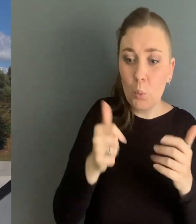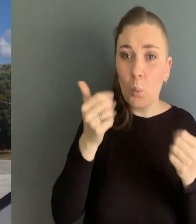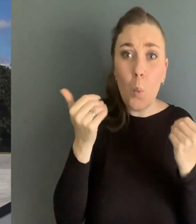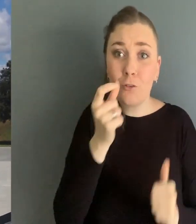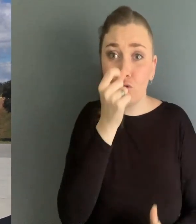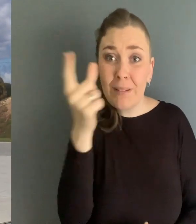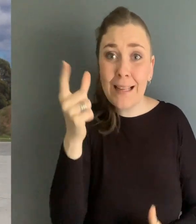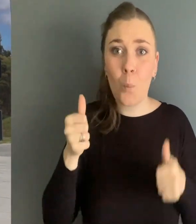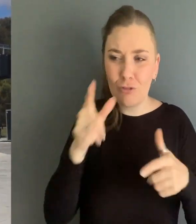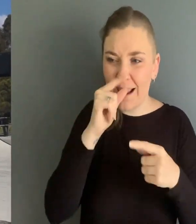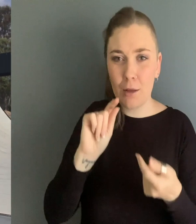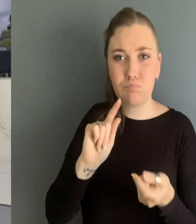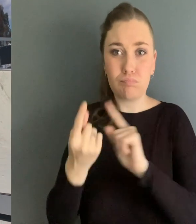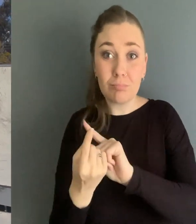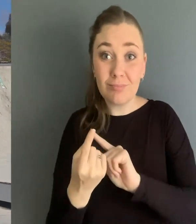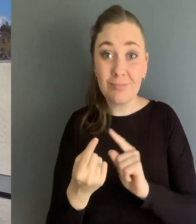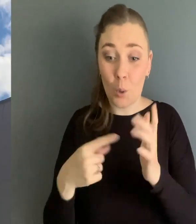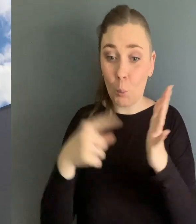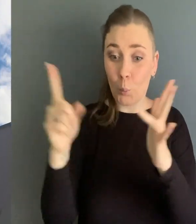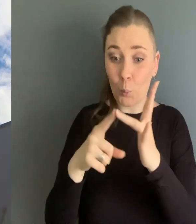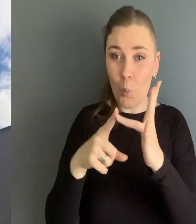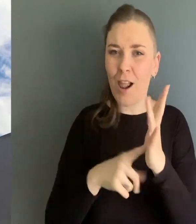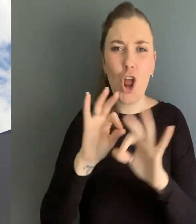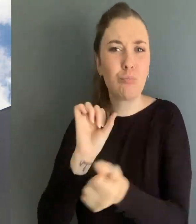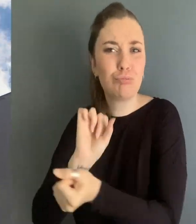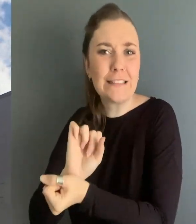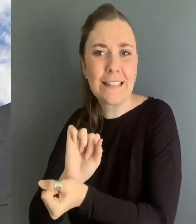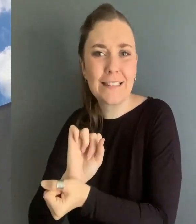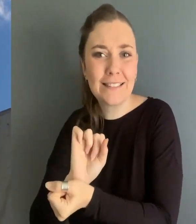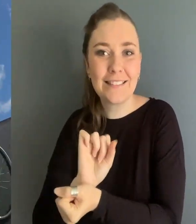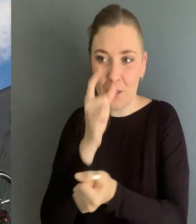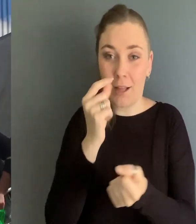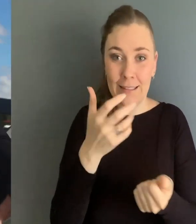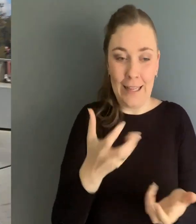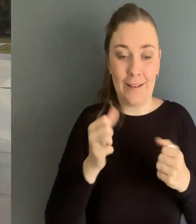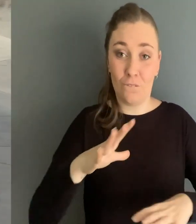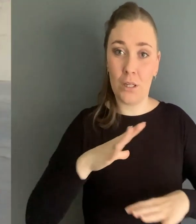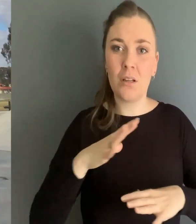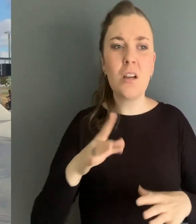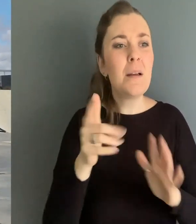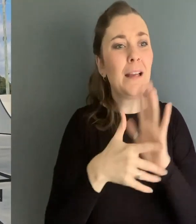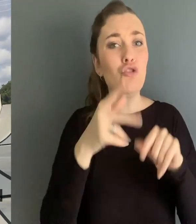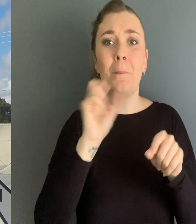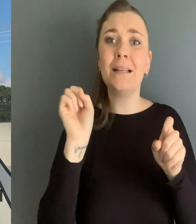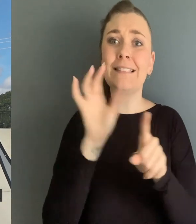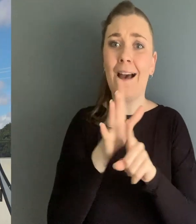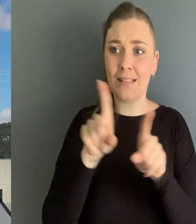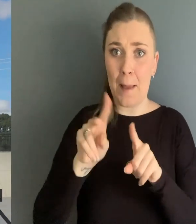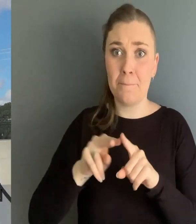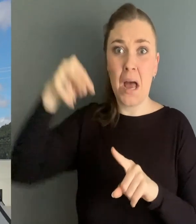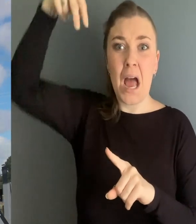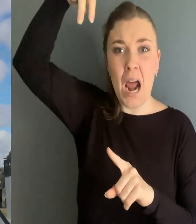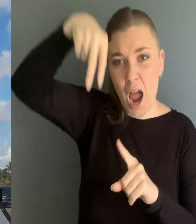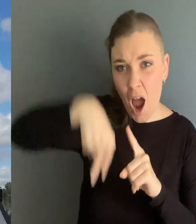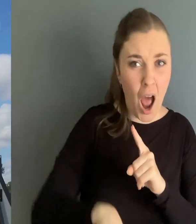that the wheelchair is not a prison but a tool to access freedom i'm not saying that you have to throw yourself down a 10-foot ramp to gain